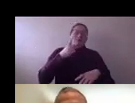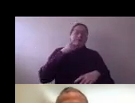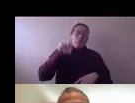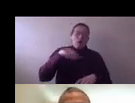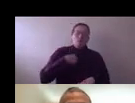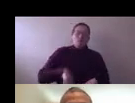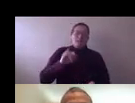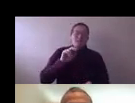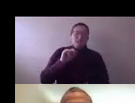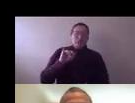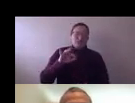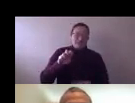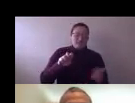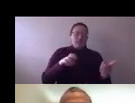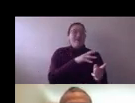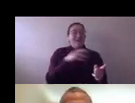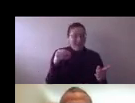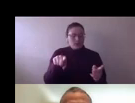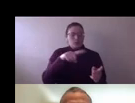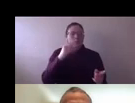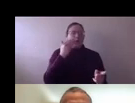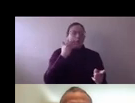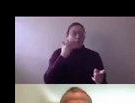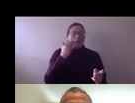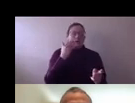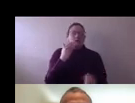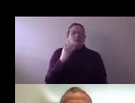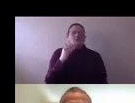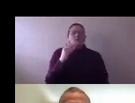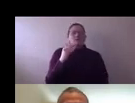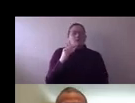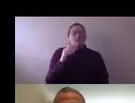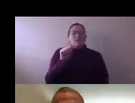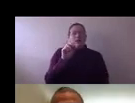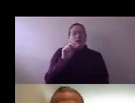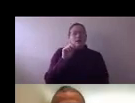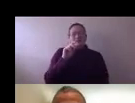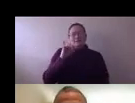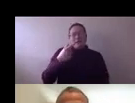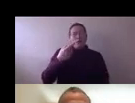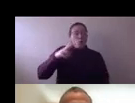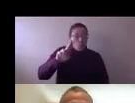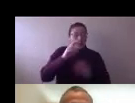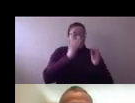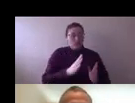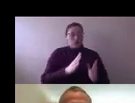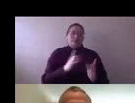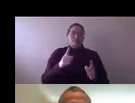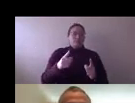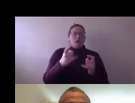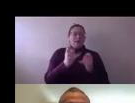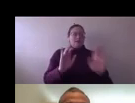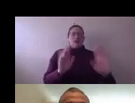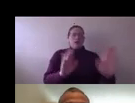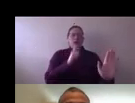as you know, the Professor Amin Hu was declared innocent, and also Professor Gang Chen of